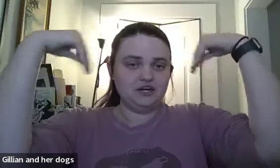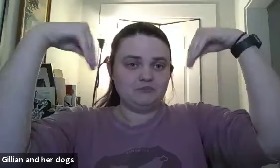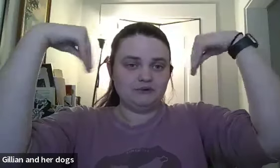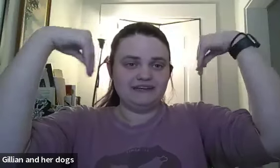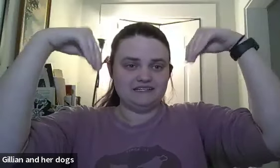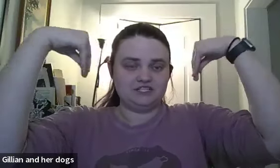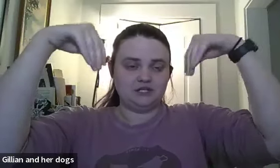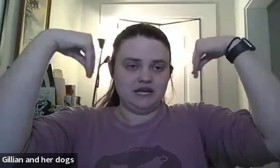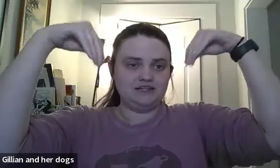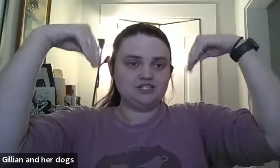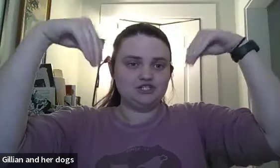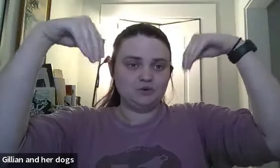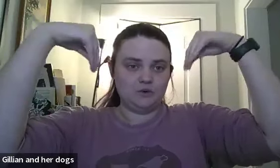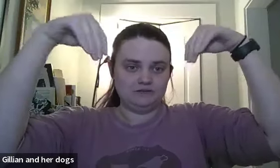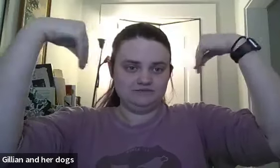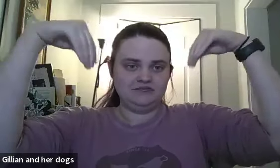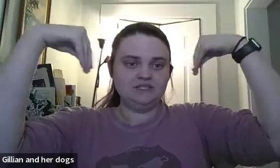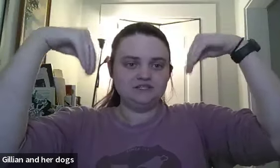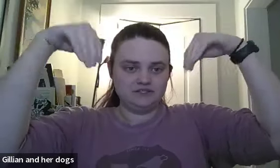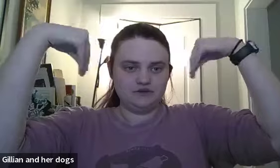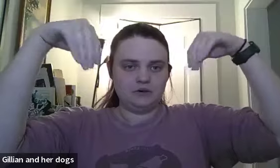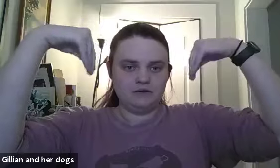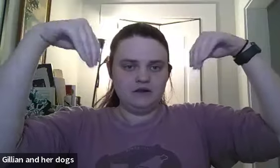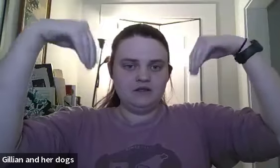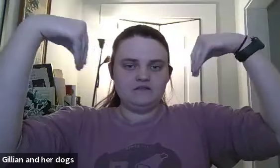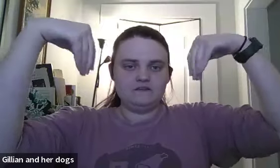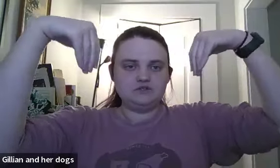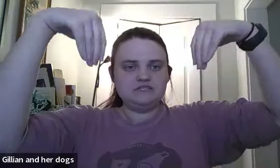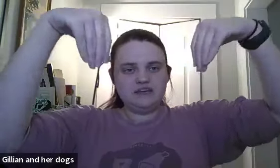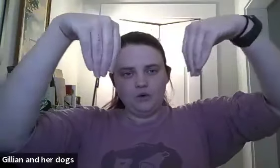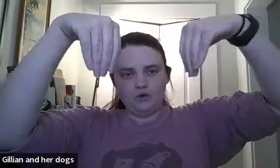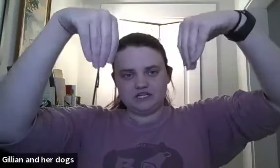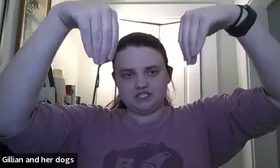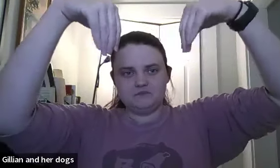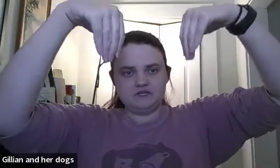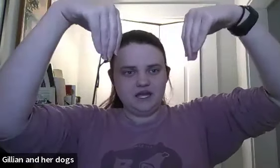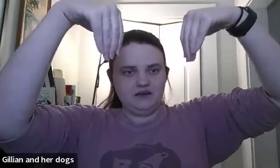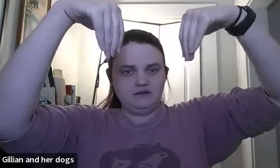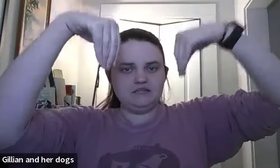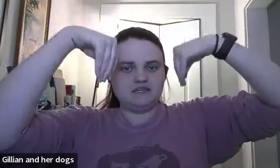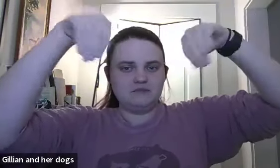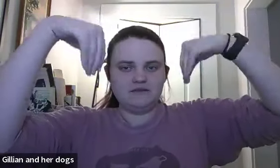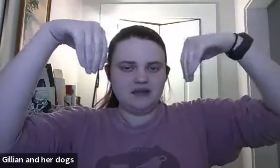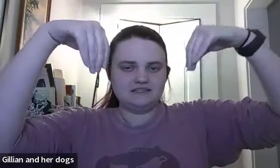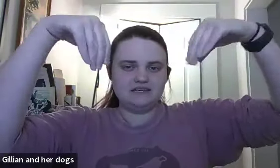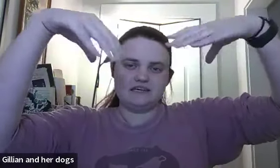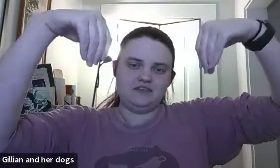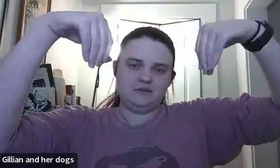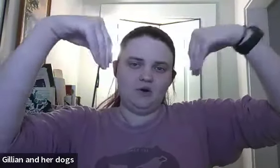you're going to bring it next to your head. Store, store. Visual is like holding a shopping bag is kind of my mindset is like, I think about